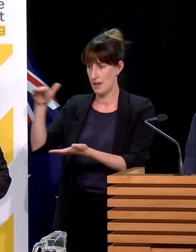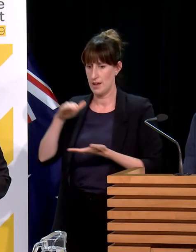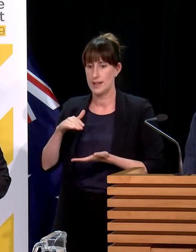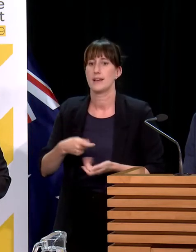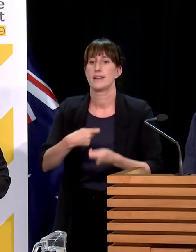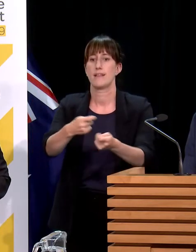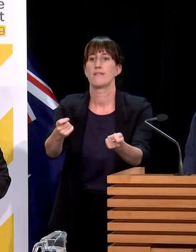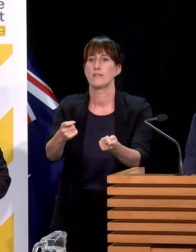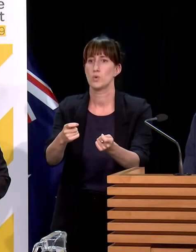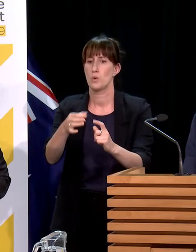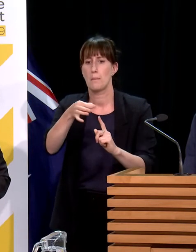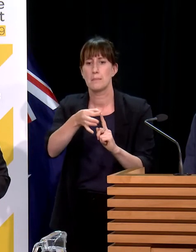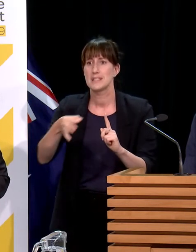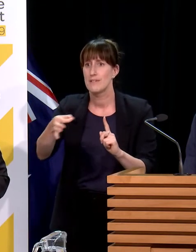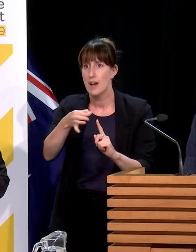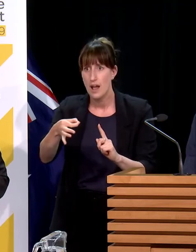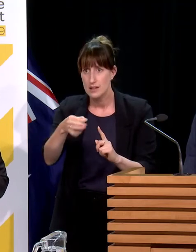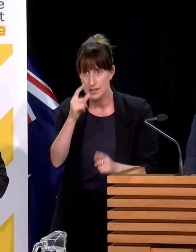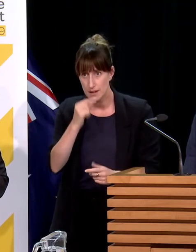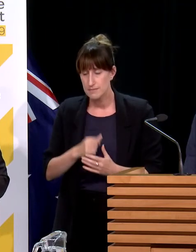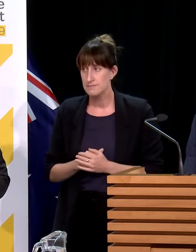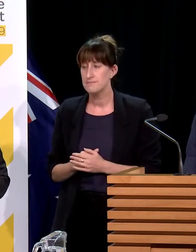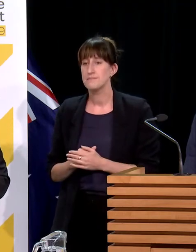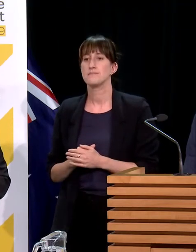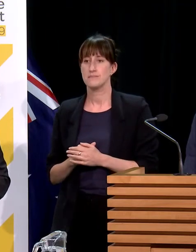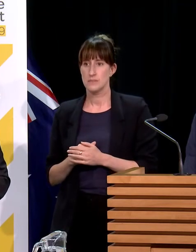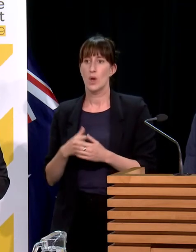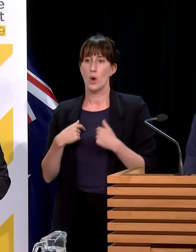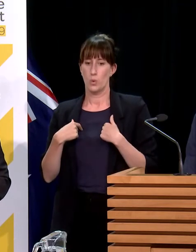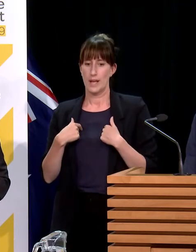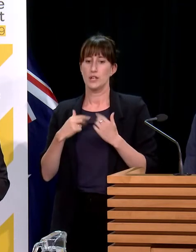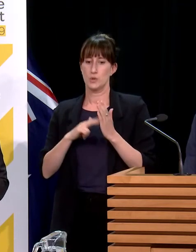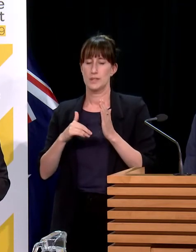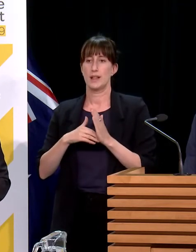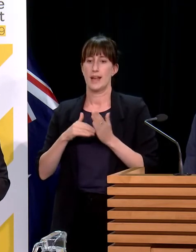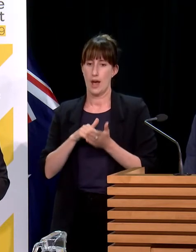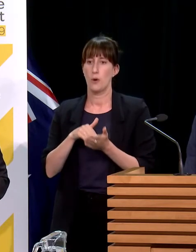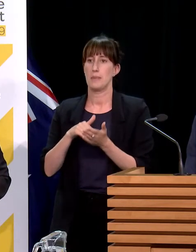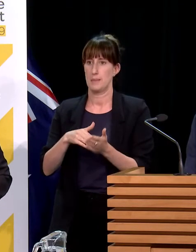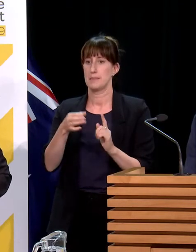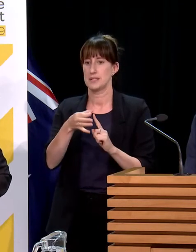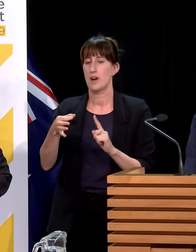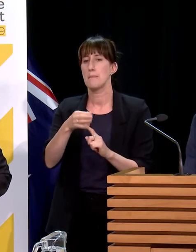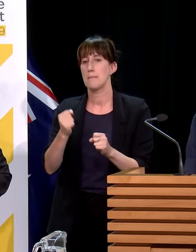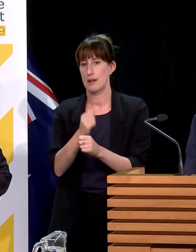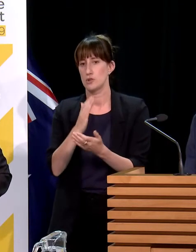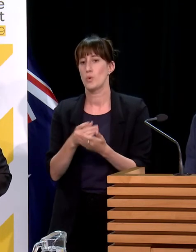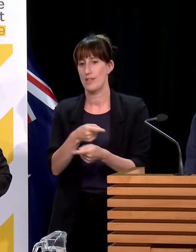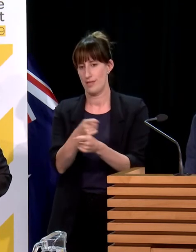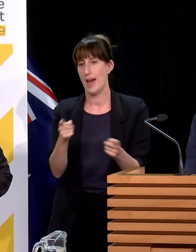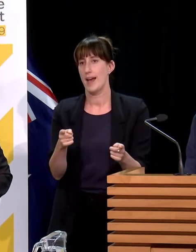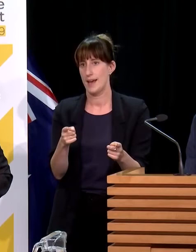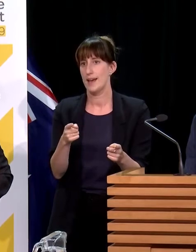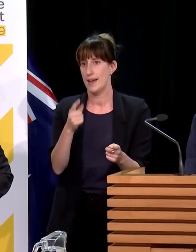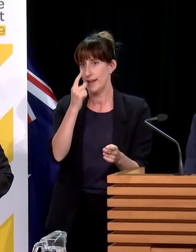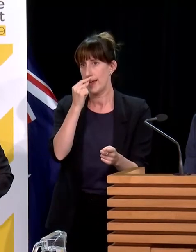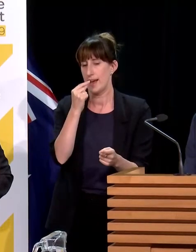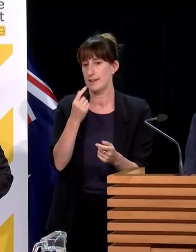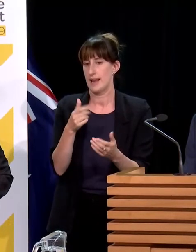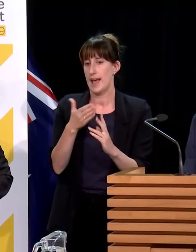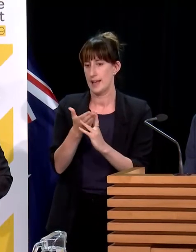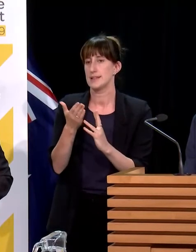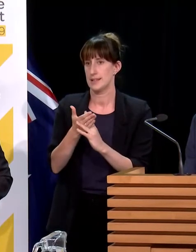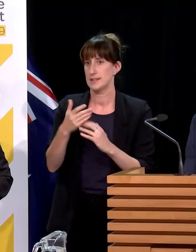in ensuring the supply of vaccines for the Pacific, and that we will partner with them as well to make sure they're in a position to be able to deliver them. On